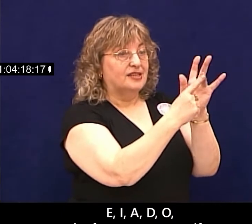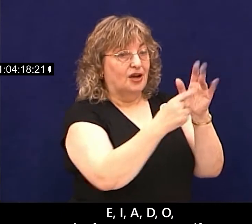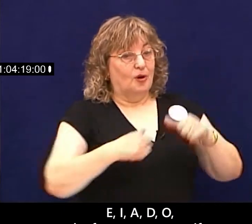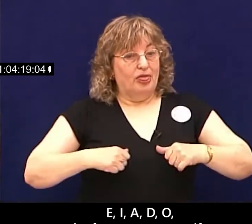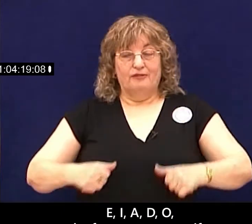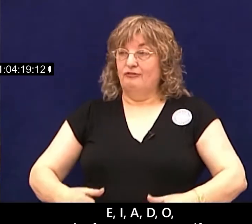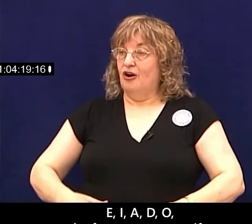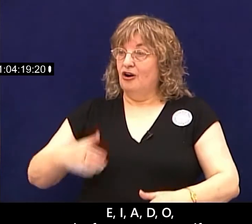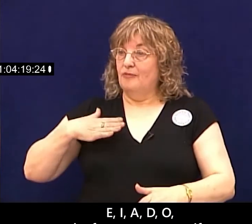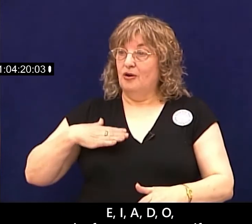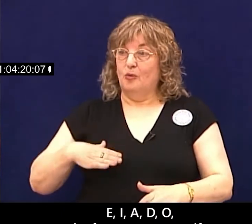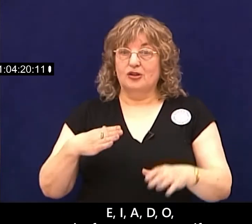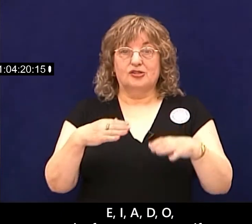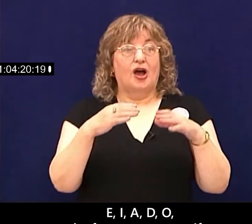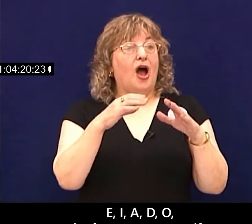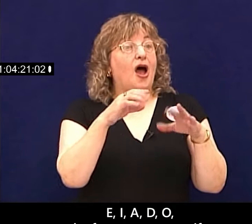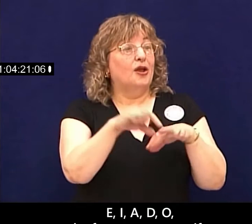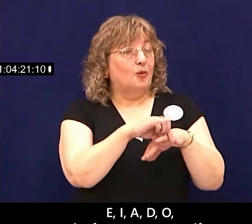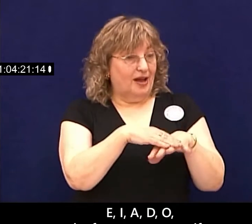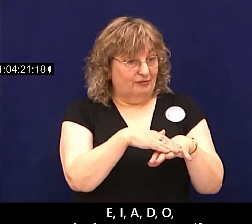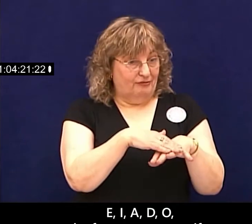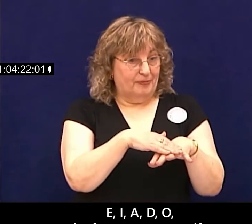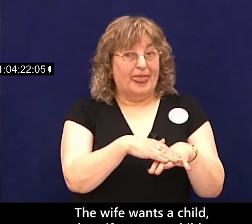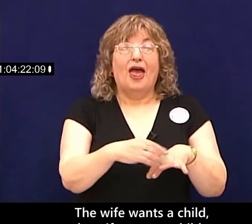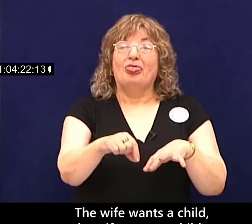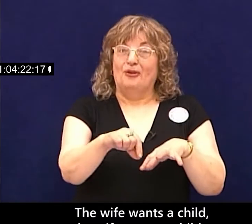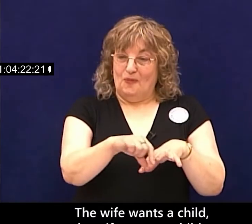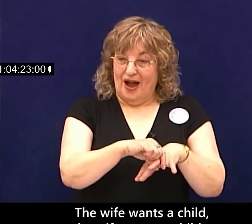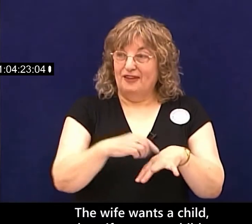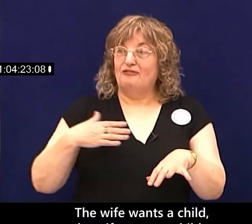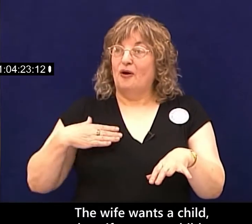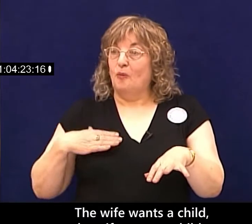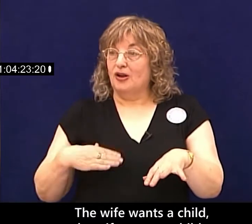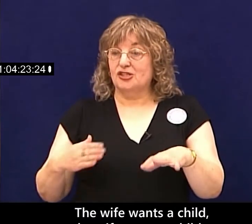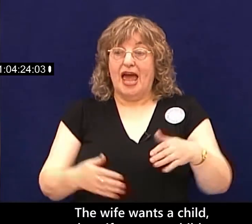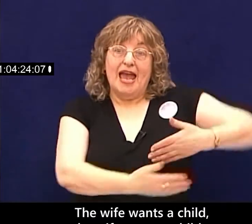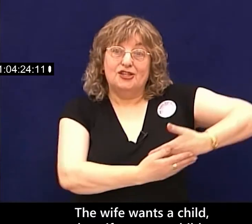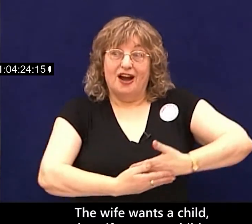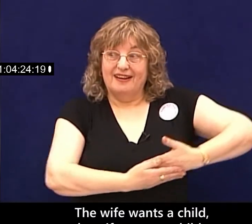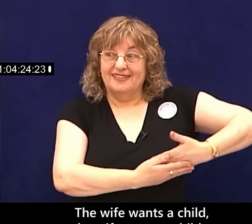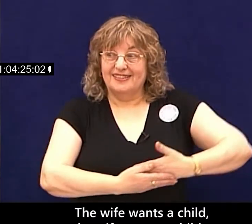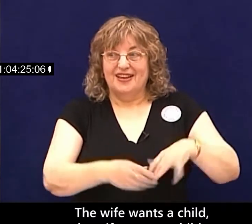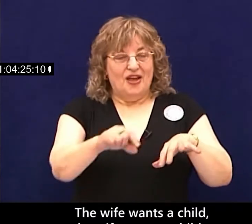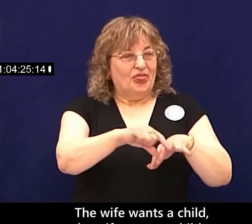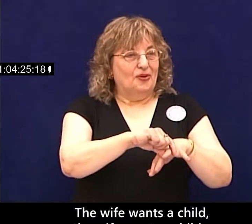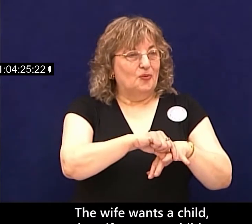E-I-A-D-O, the farmer wants a wife. The wife wants a child. The